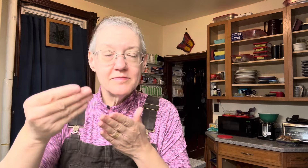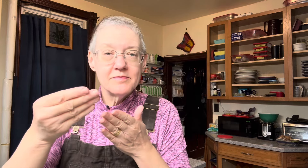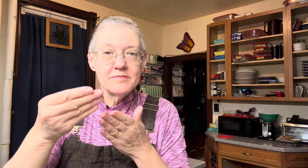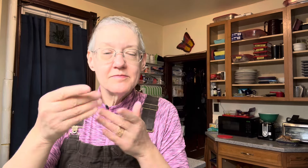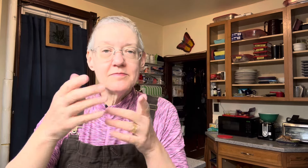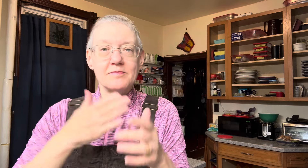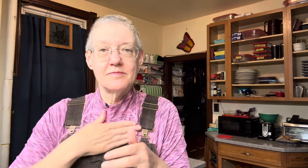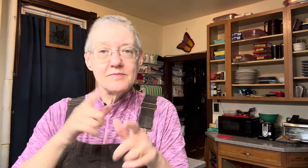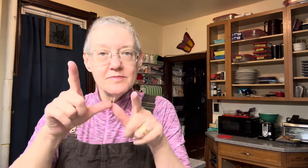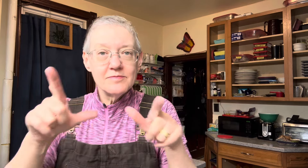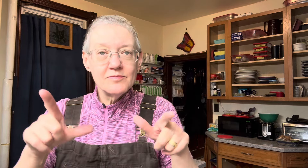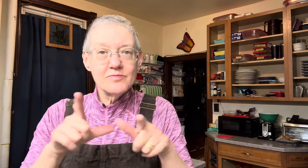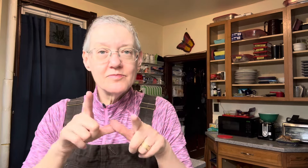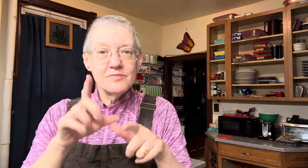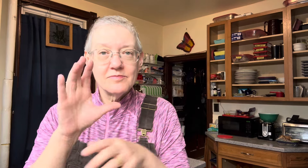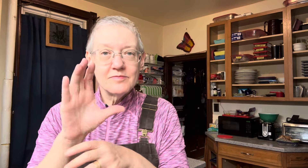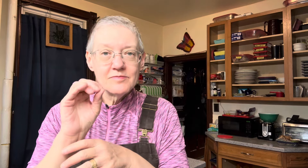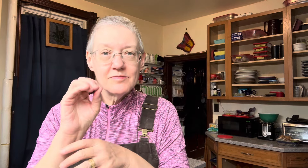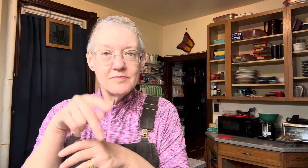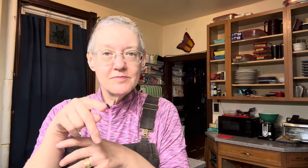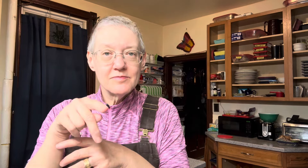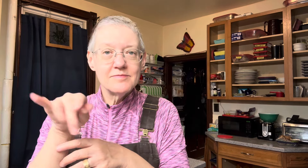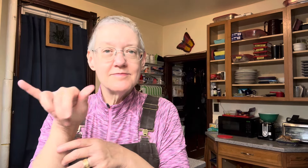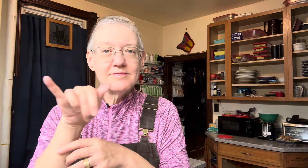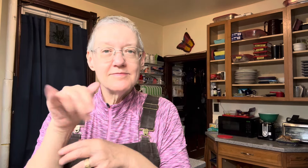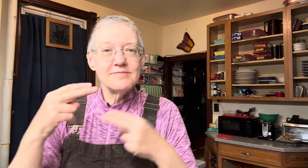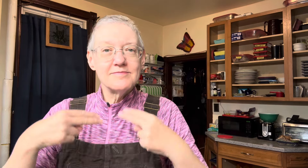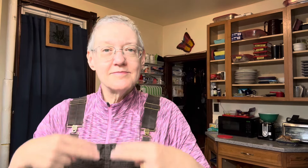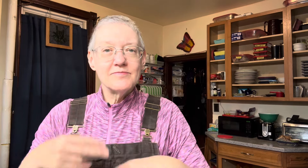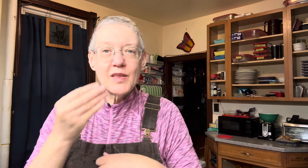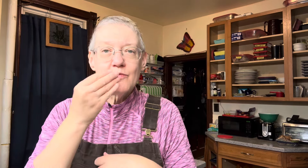My best option is my local co-op, like a health food store.